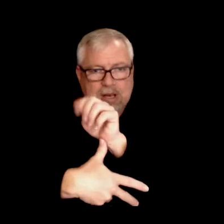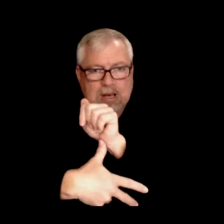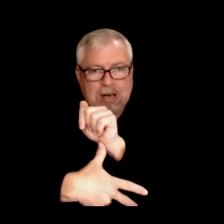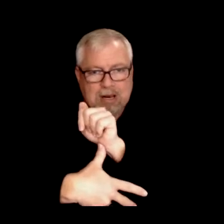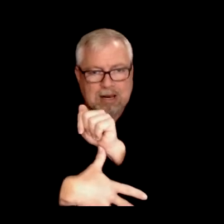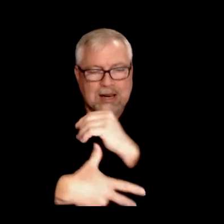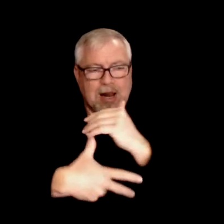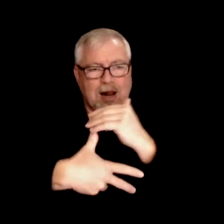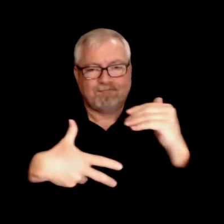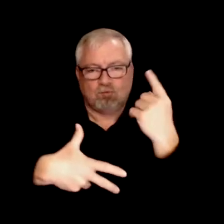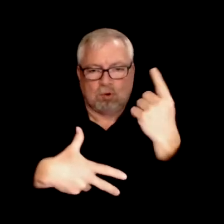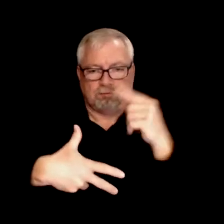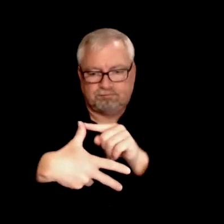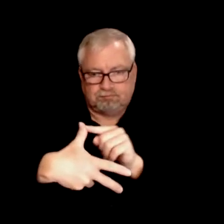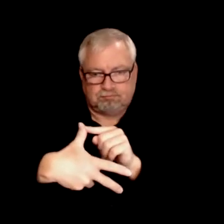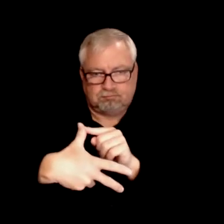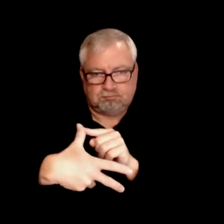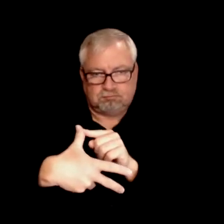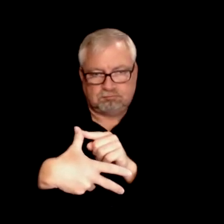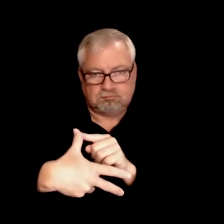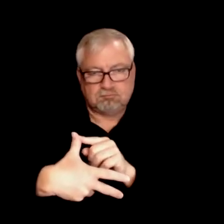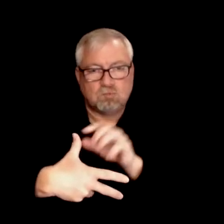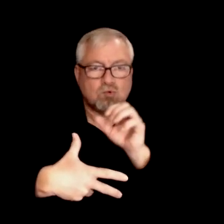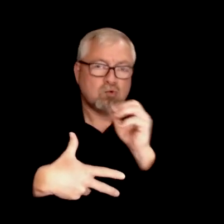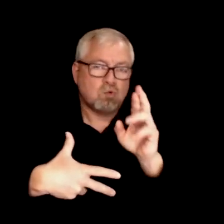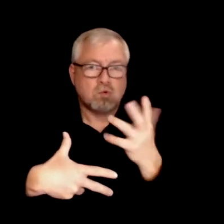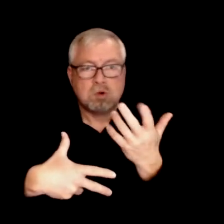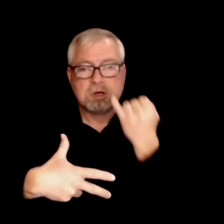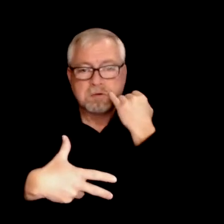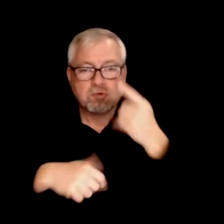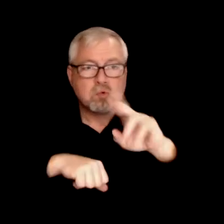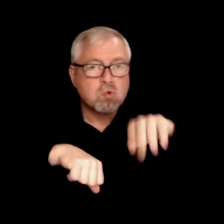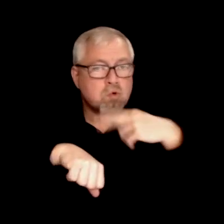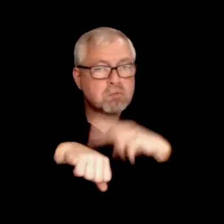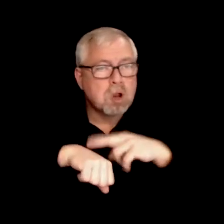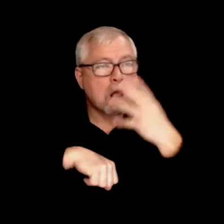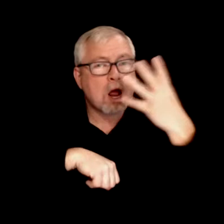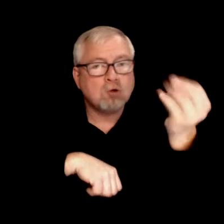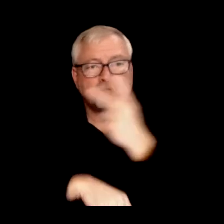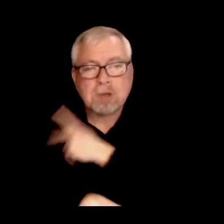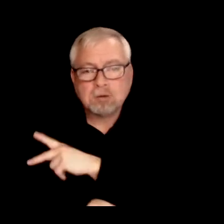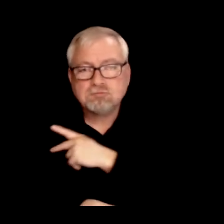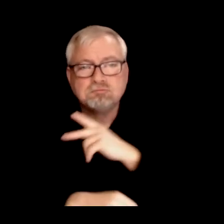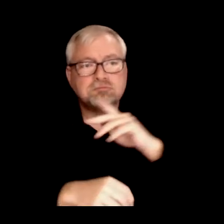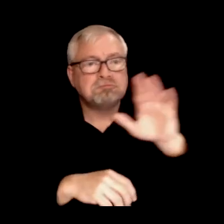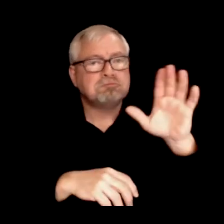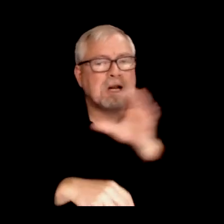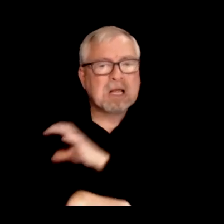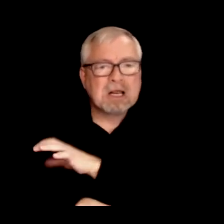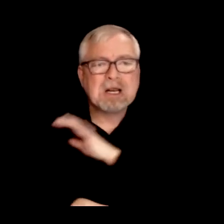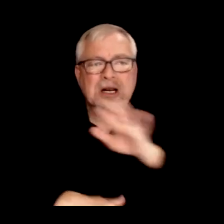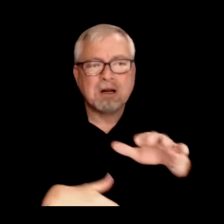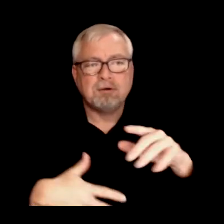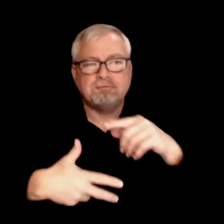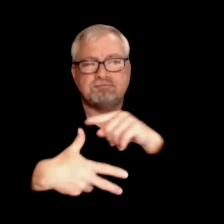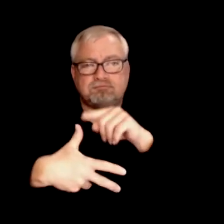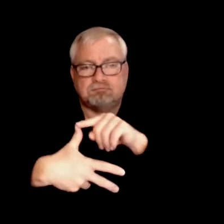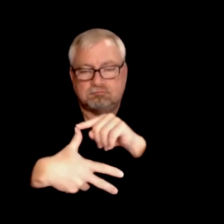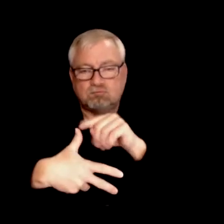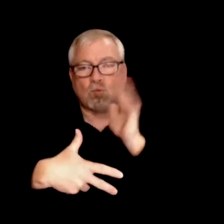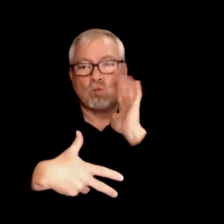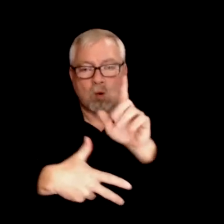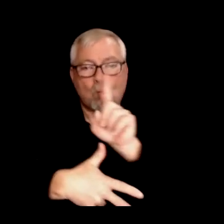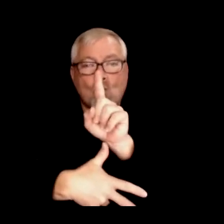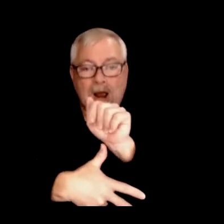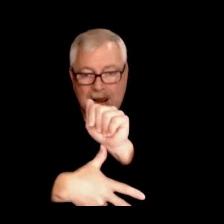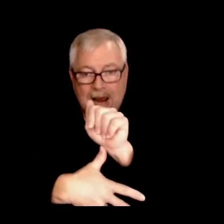be in tier 3, just like other outpatient clinics. Then I just want to acknowledge that we've heard